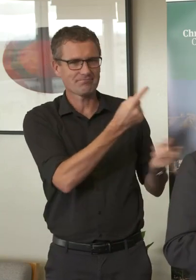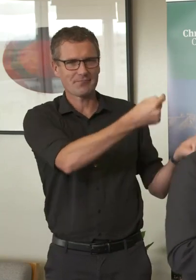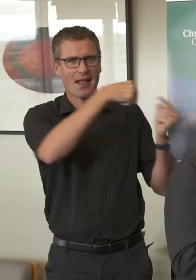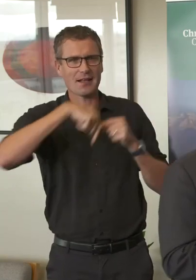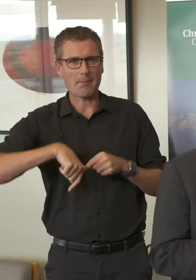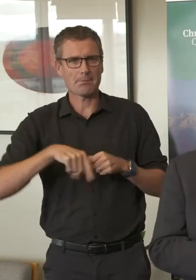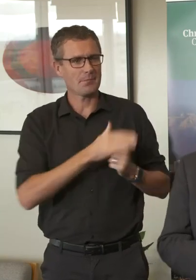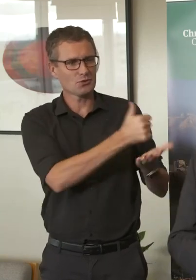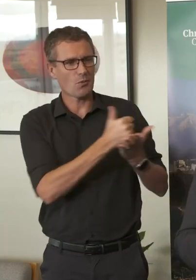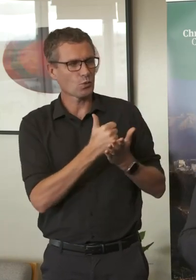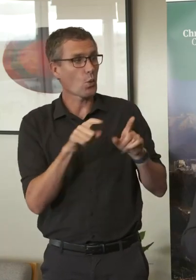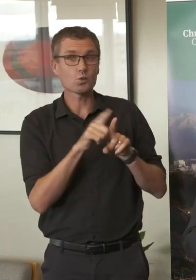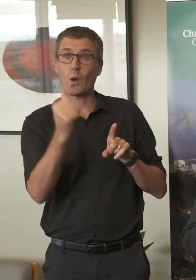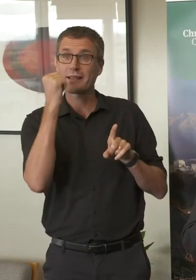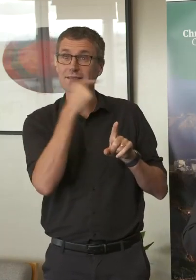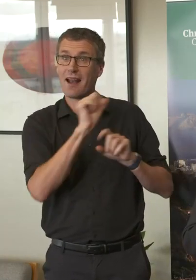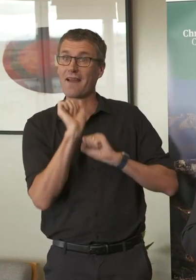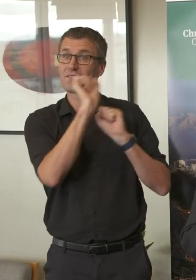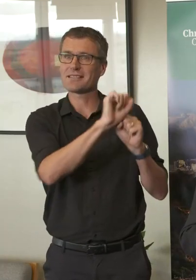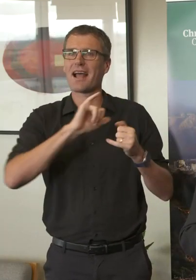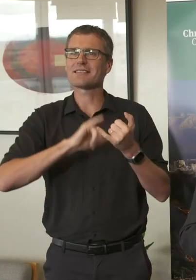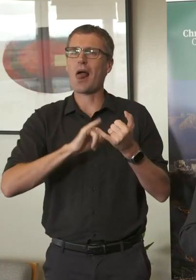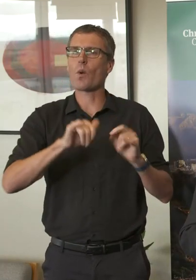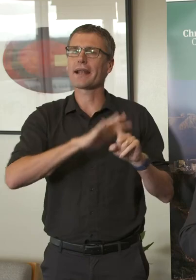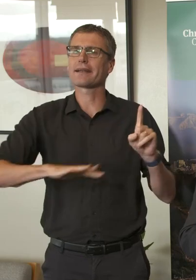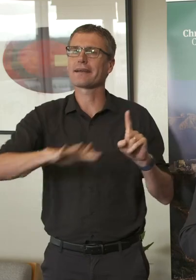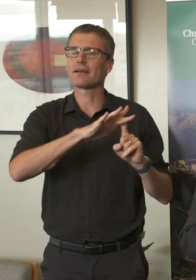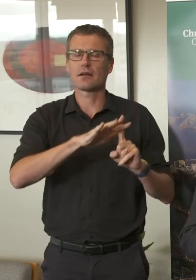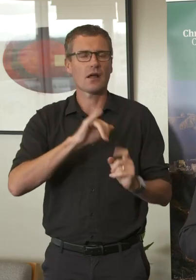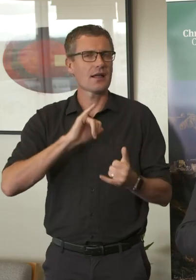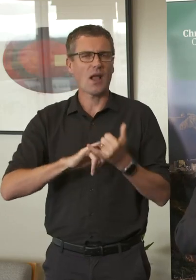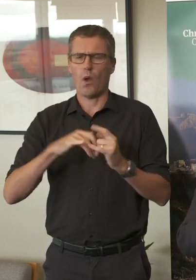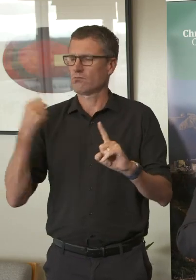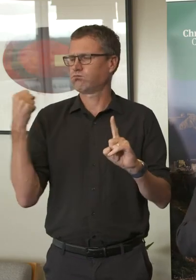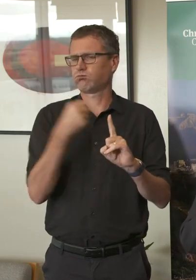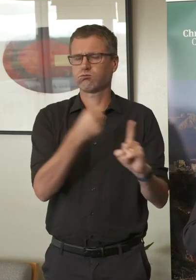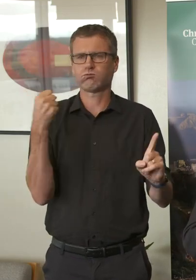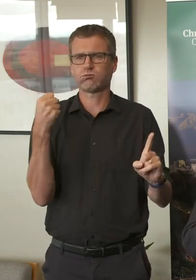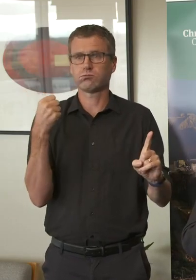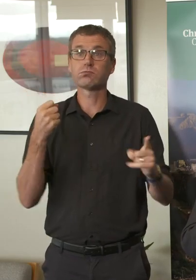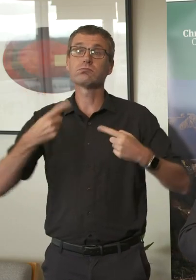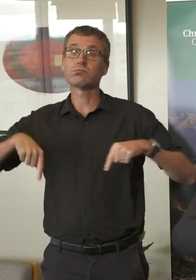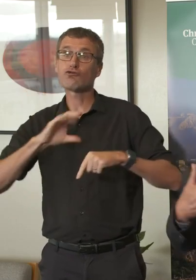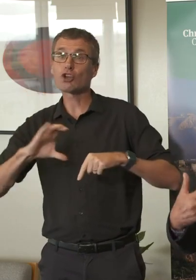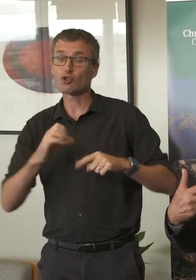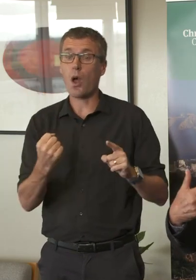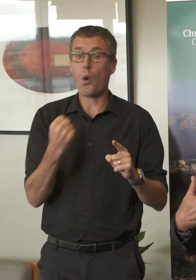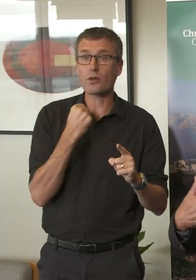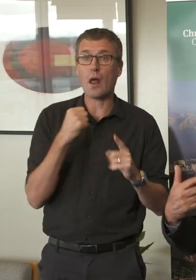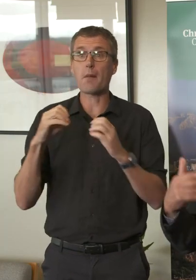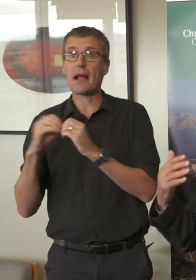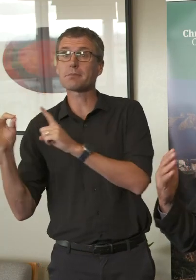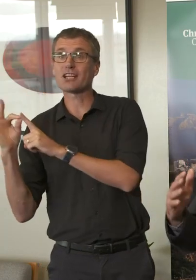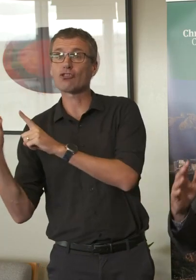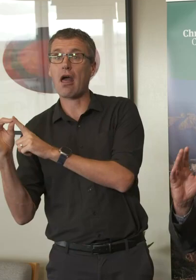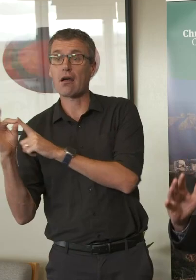here, especially going to Selwyn yesterday, because Selwyn copped it big time. You know, we got a lot out in Horsell and Banks Peninsula way. Towards the north,